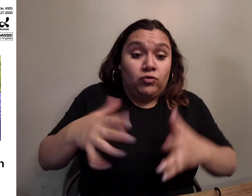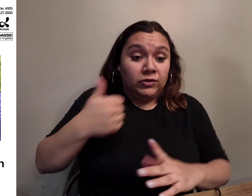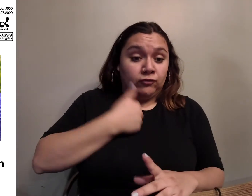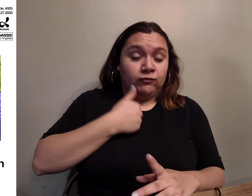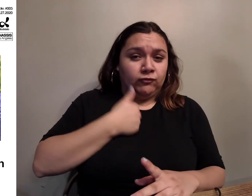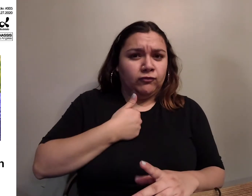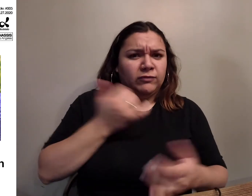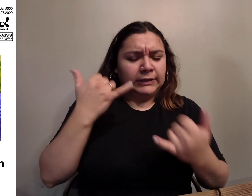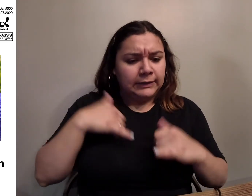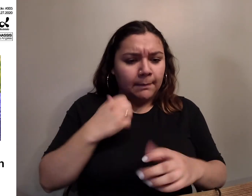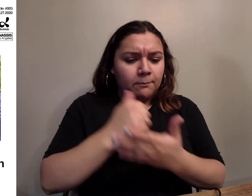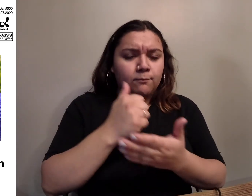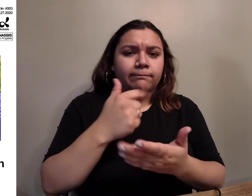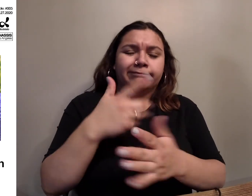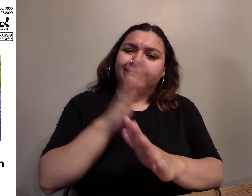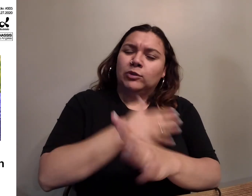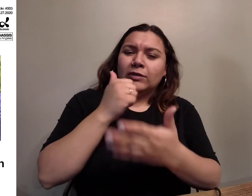it.